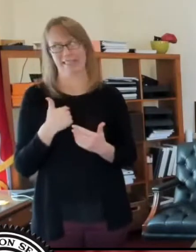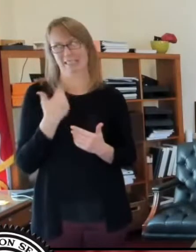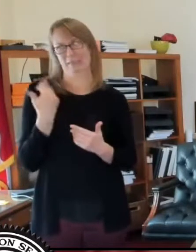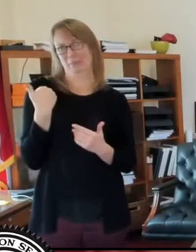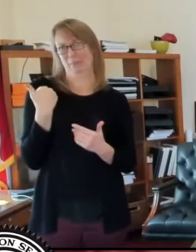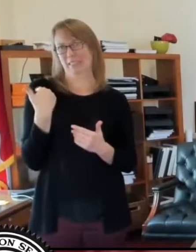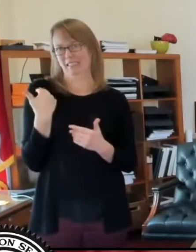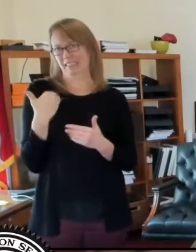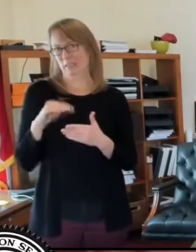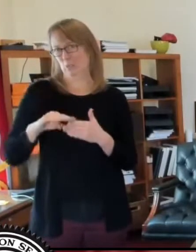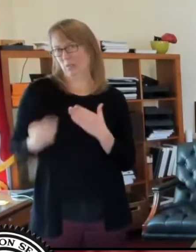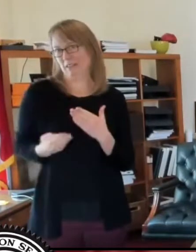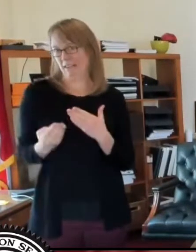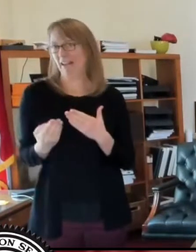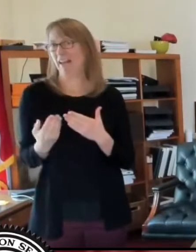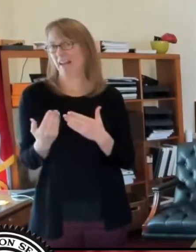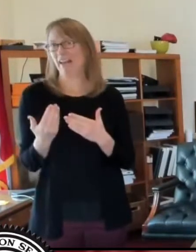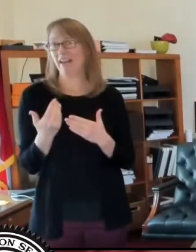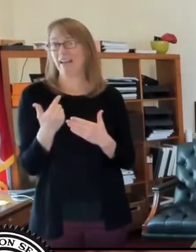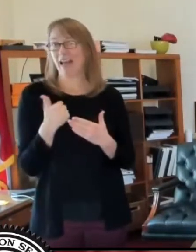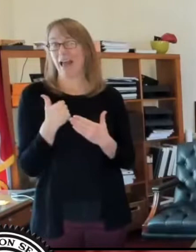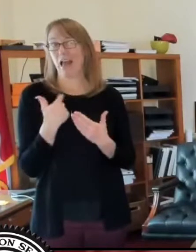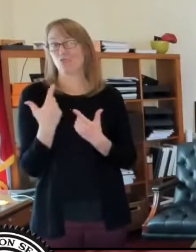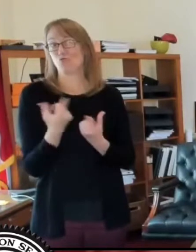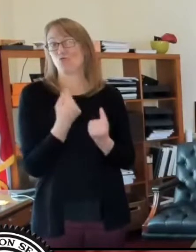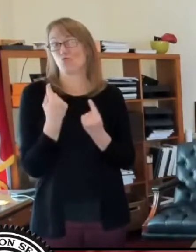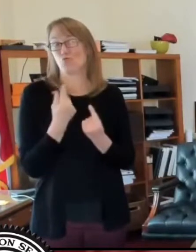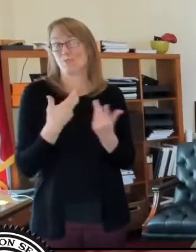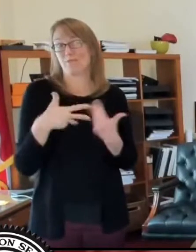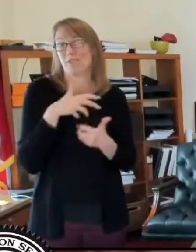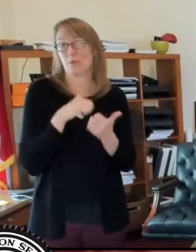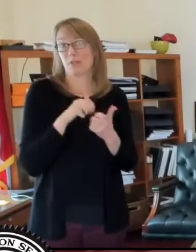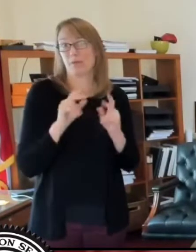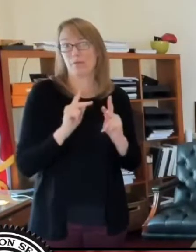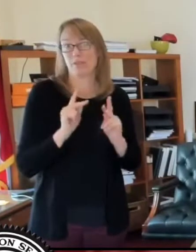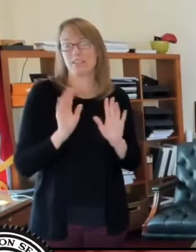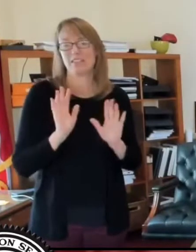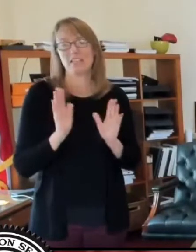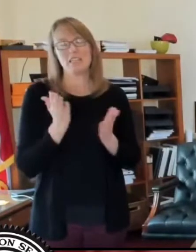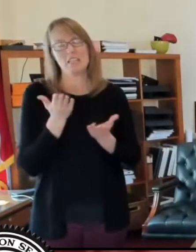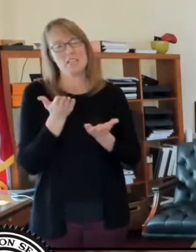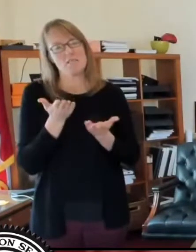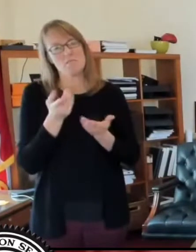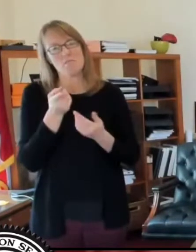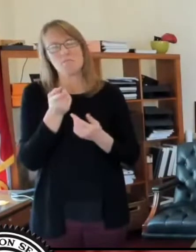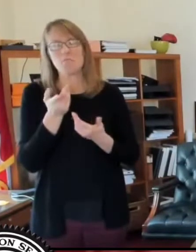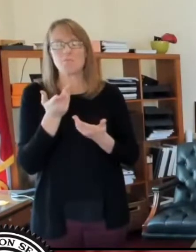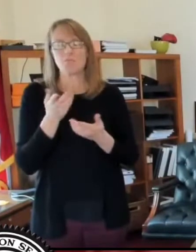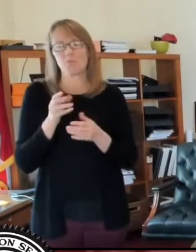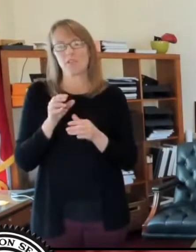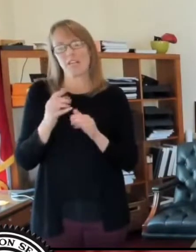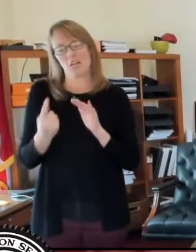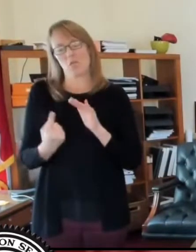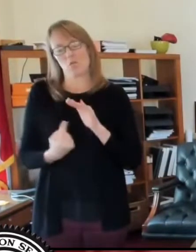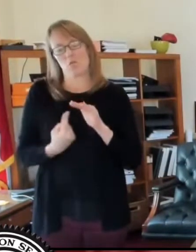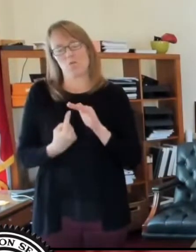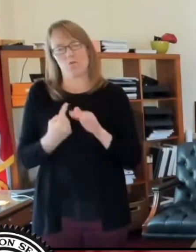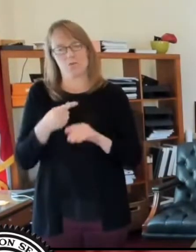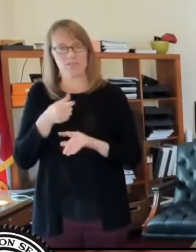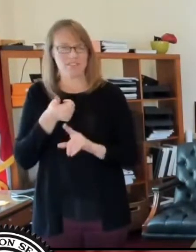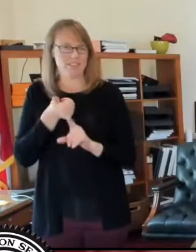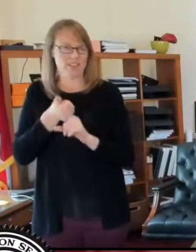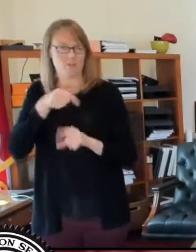self-quarantine after, 5 days or so, get a test, self-quarantine until you